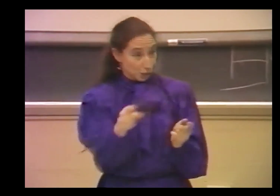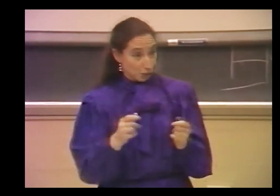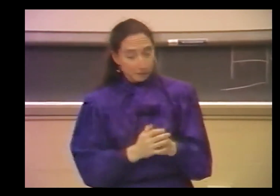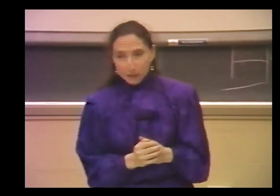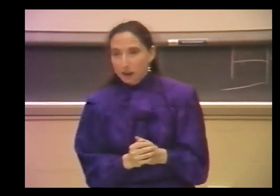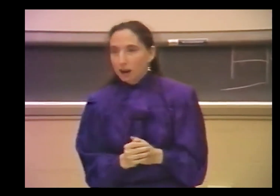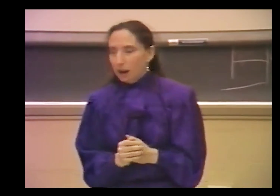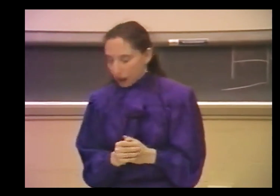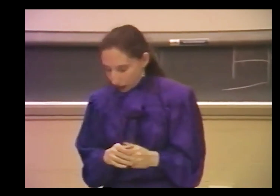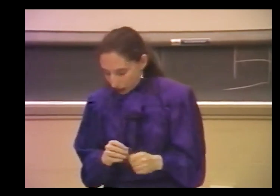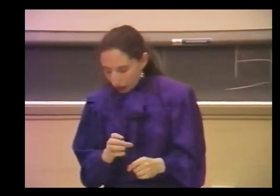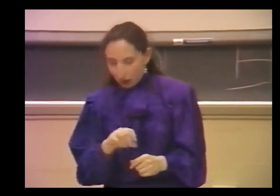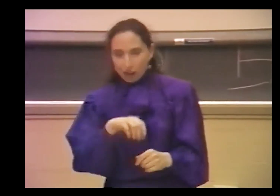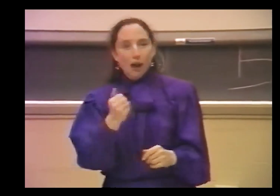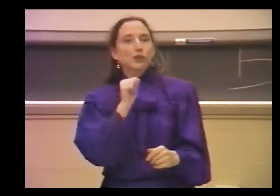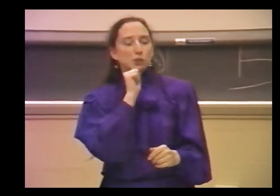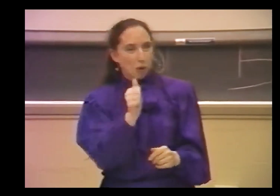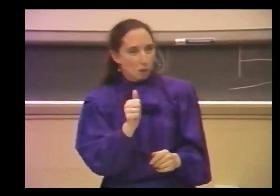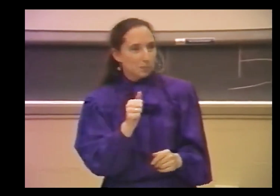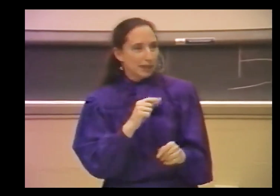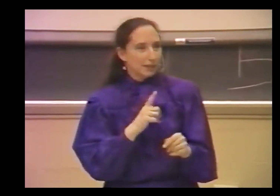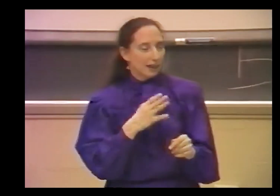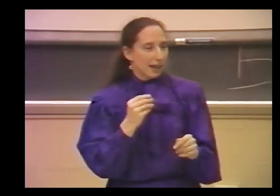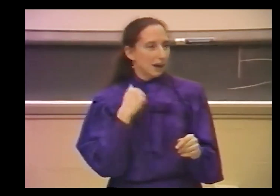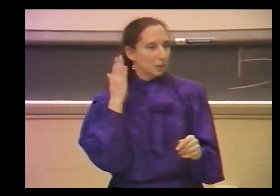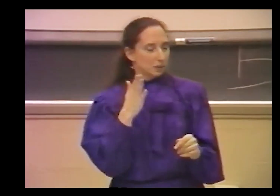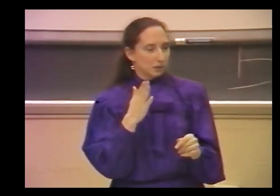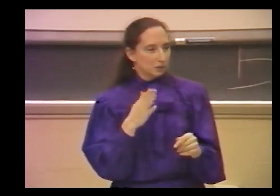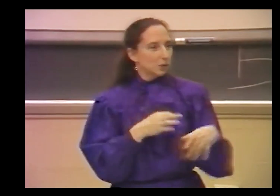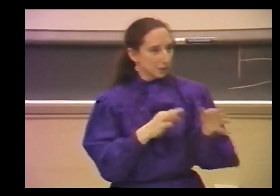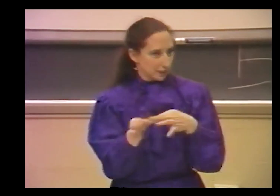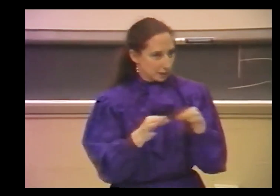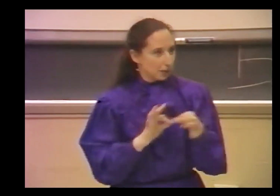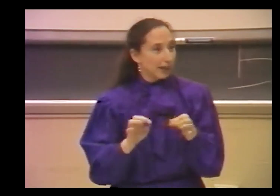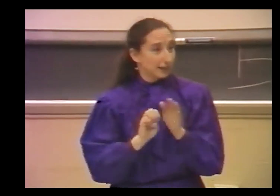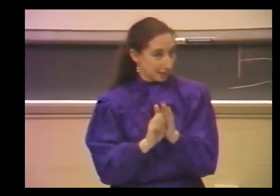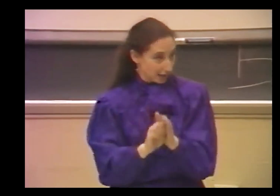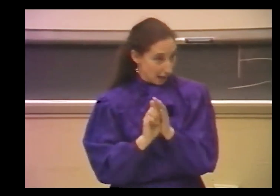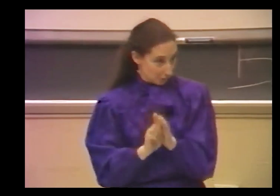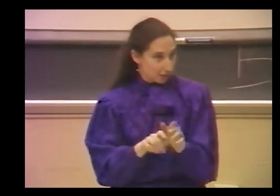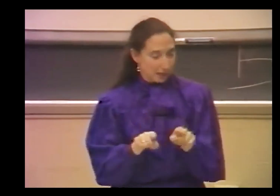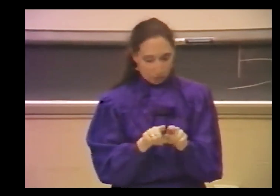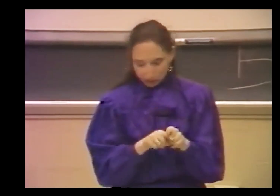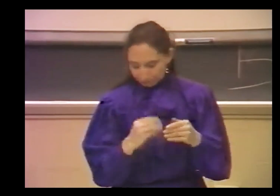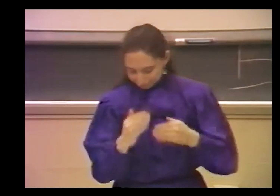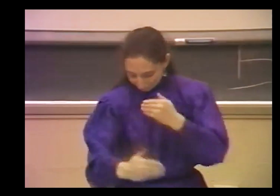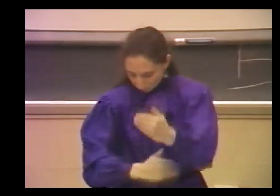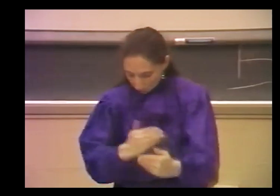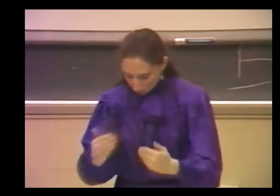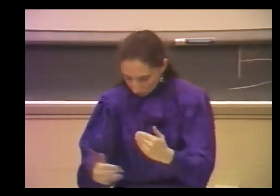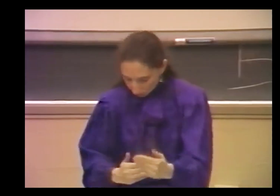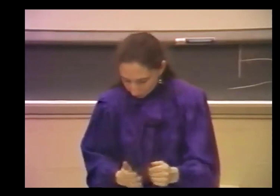you. Others won't be, and I will sort of explain the examples as we go along.